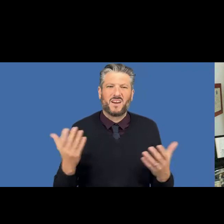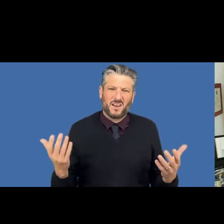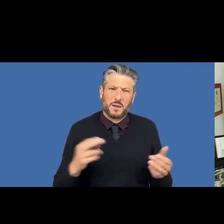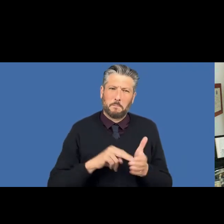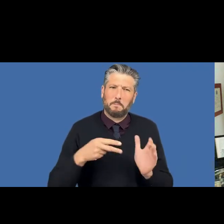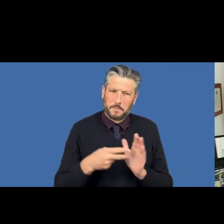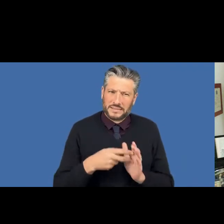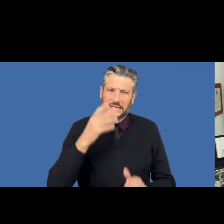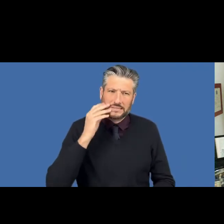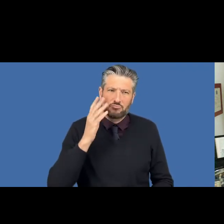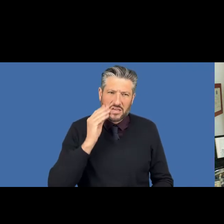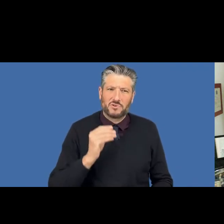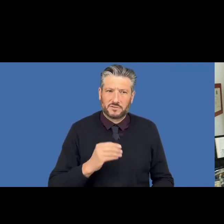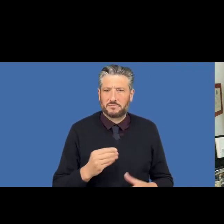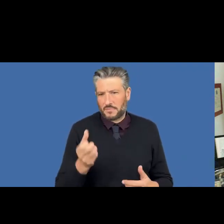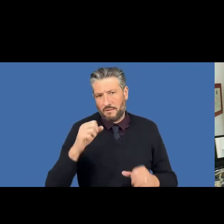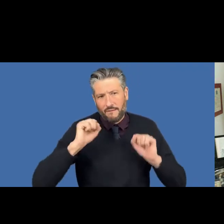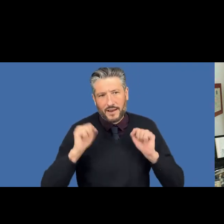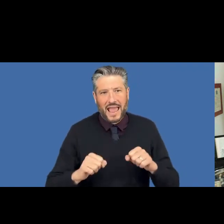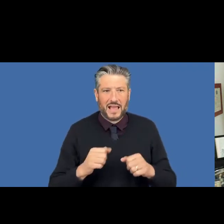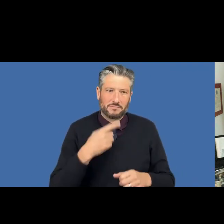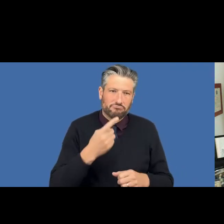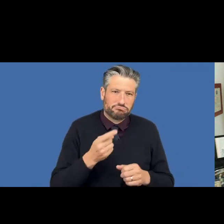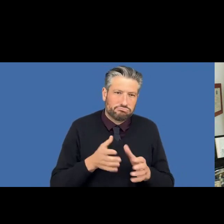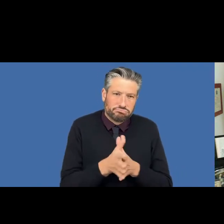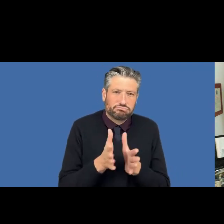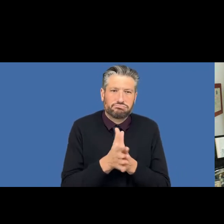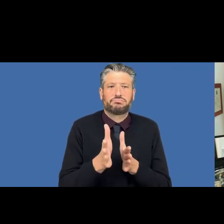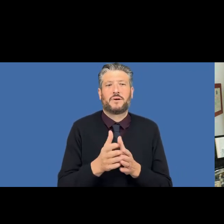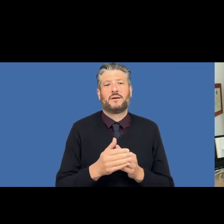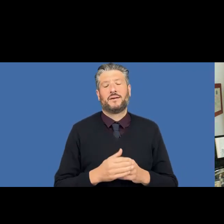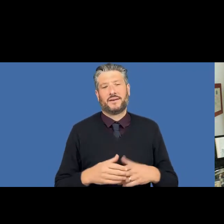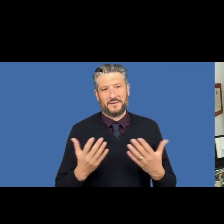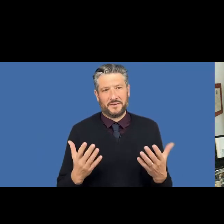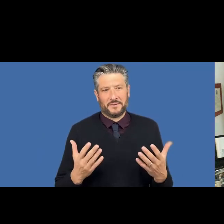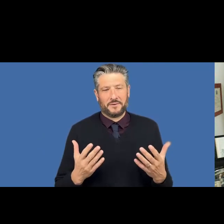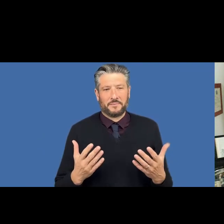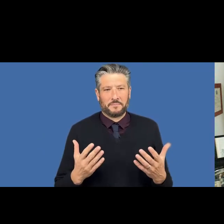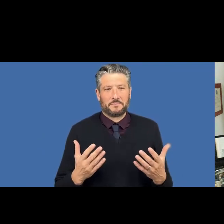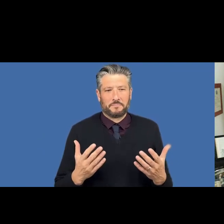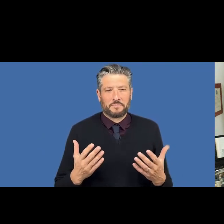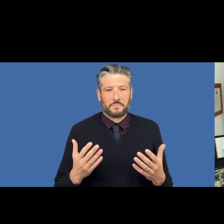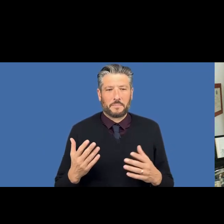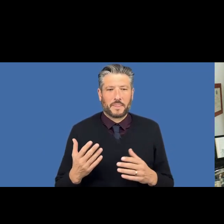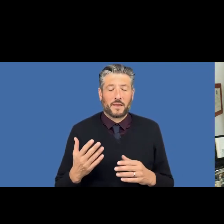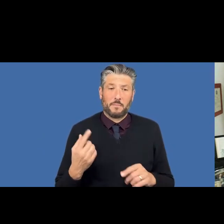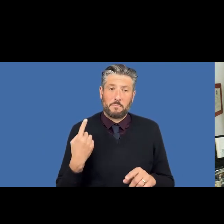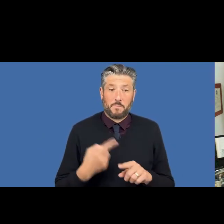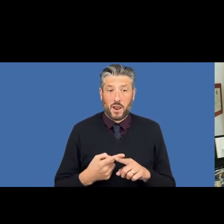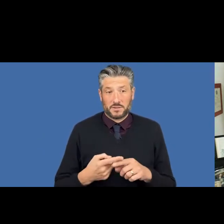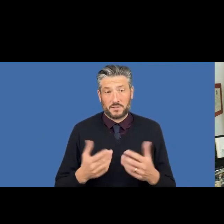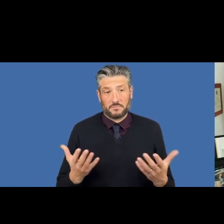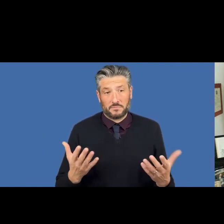So they have a genuine reason to be wanting to do this. And that helps, I